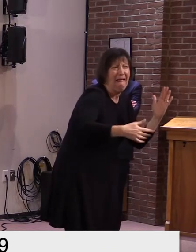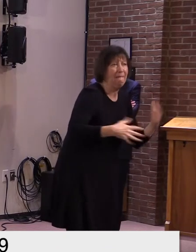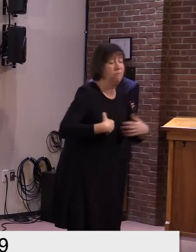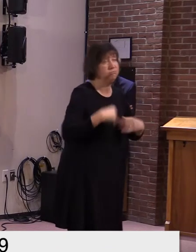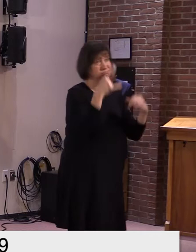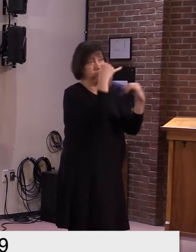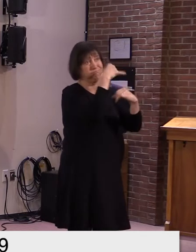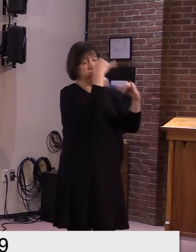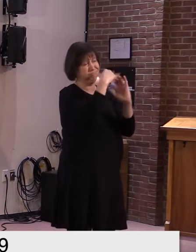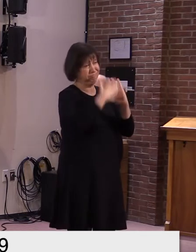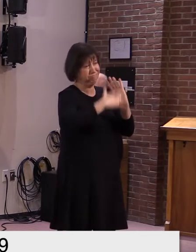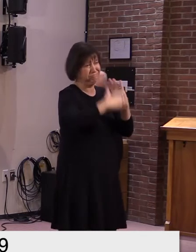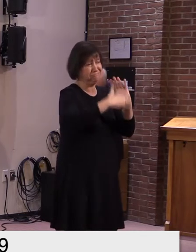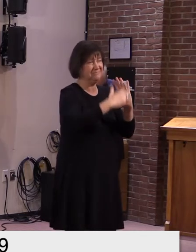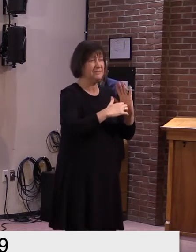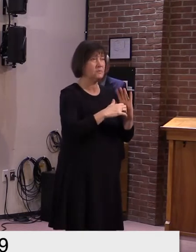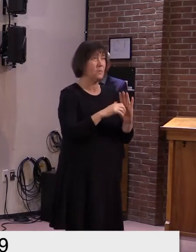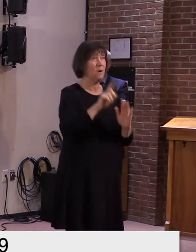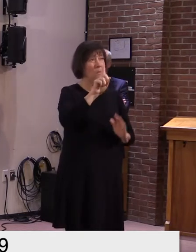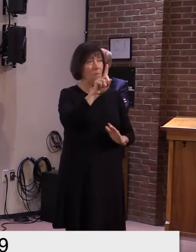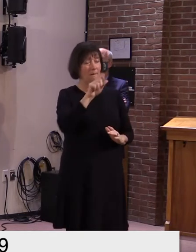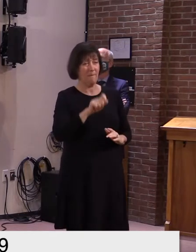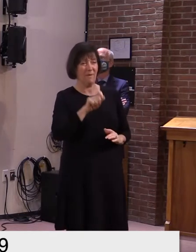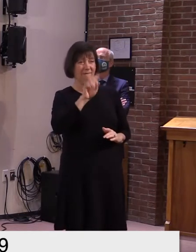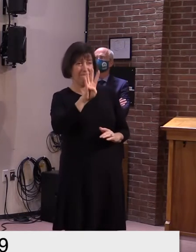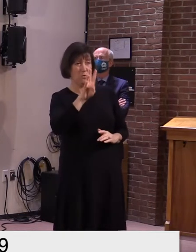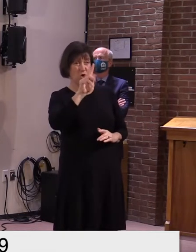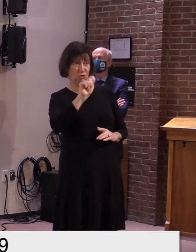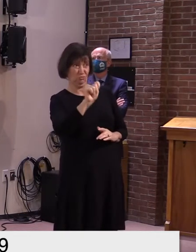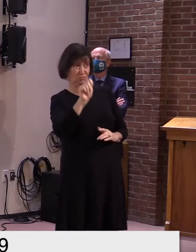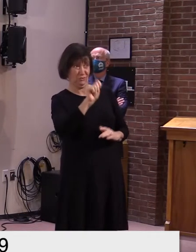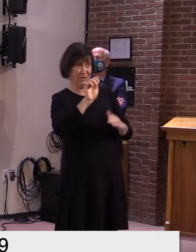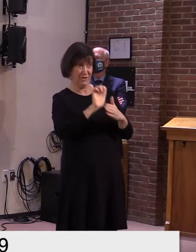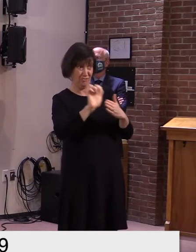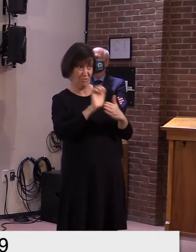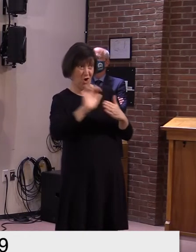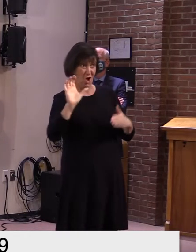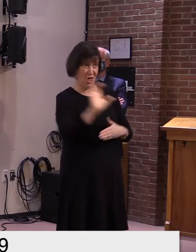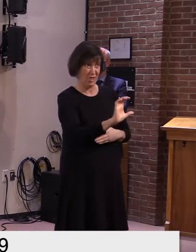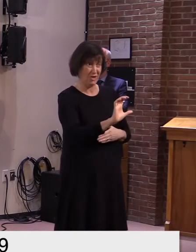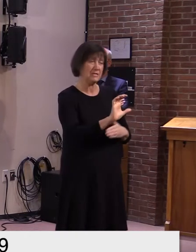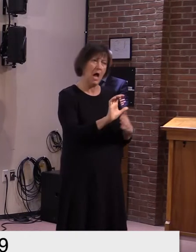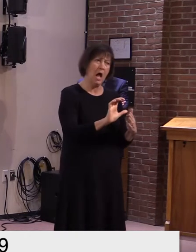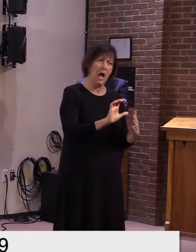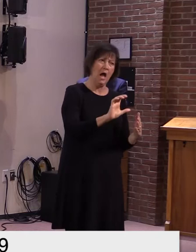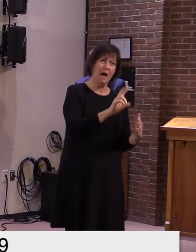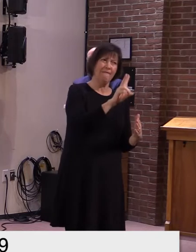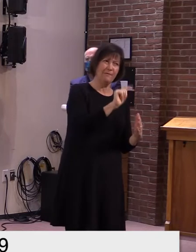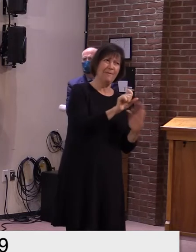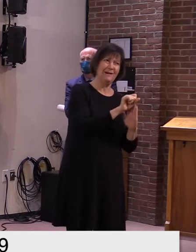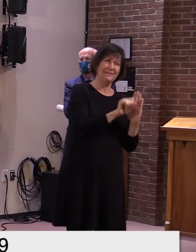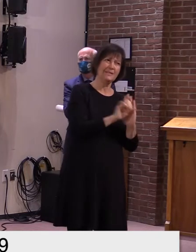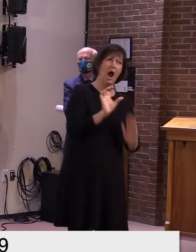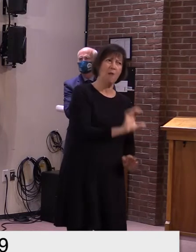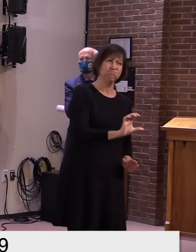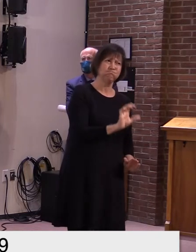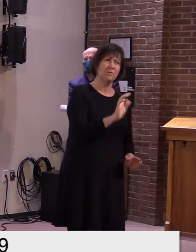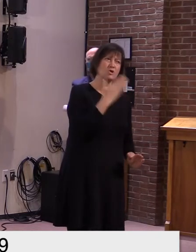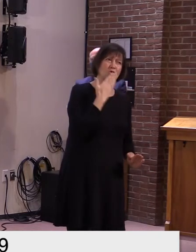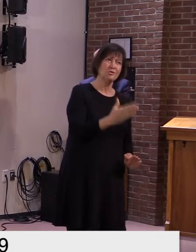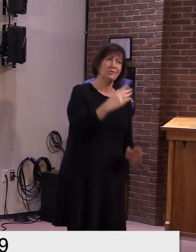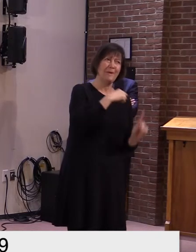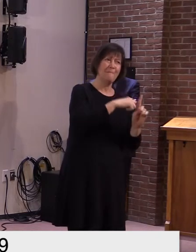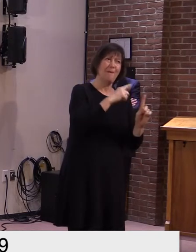$1.4 trillion budget bill, there's some good news in there for Vermont. And Senator Leahy will be talking